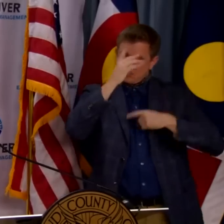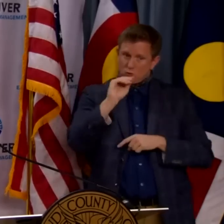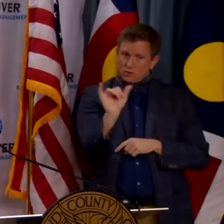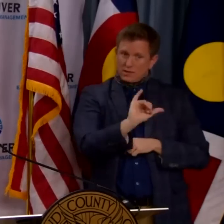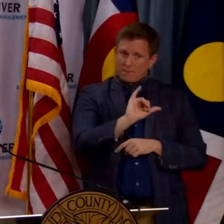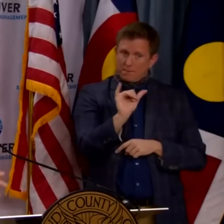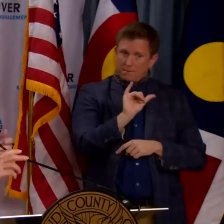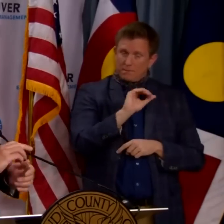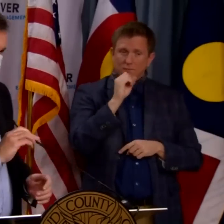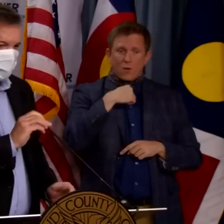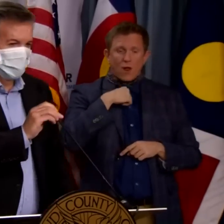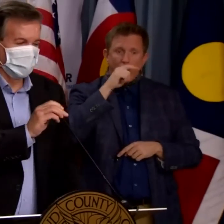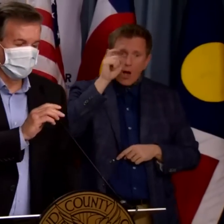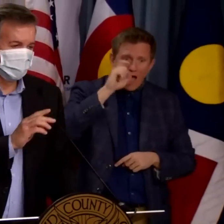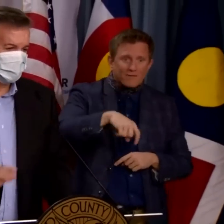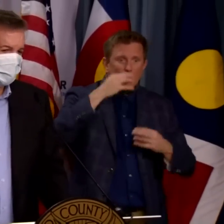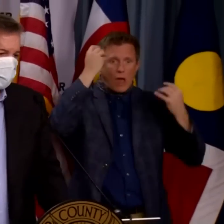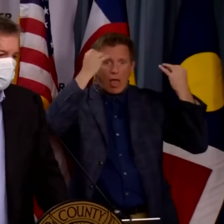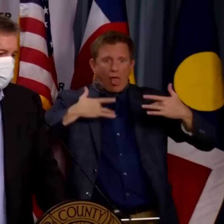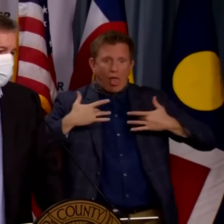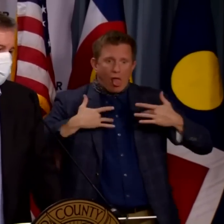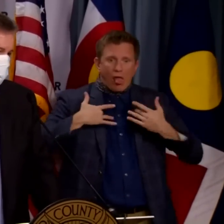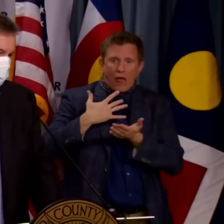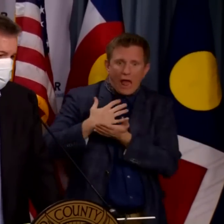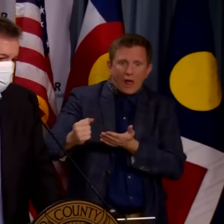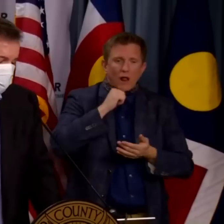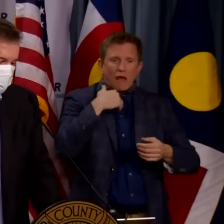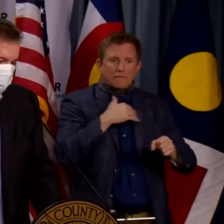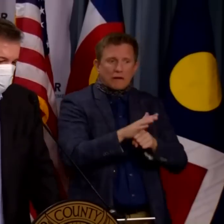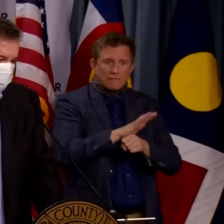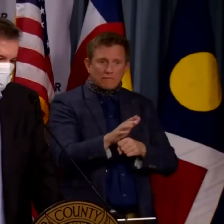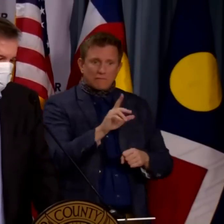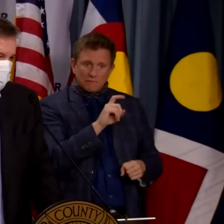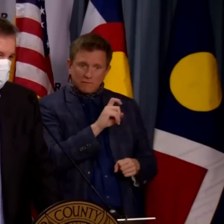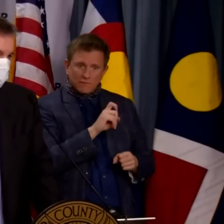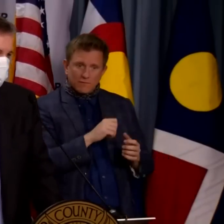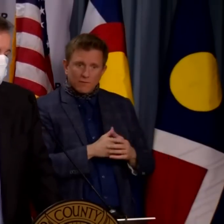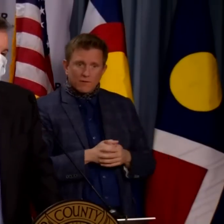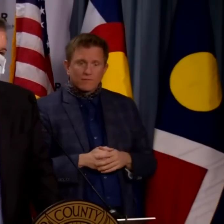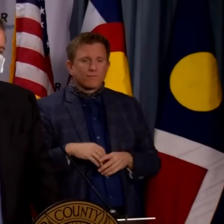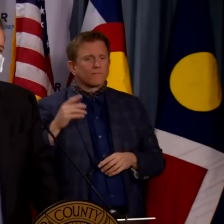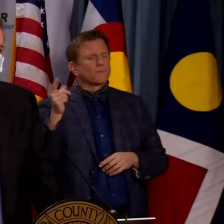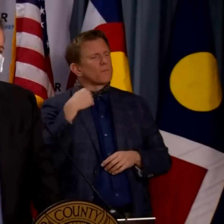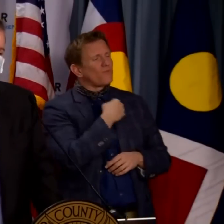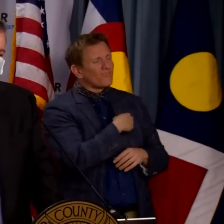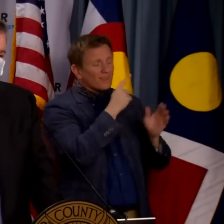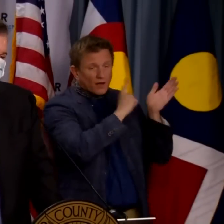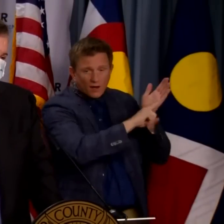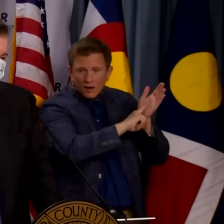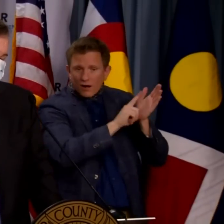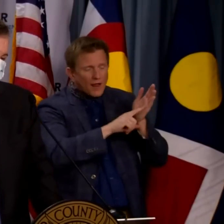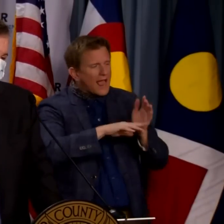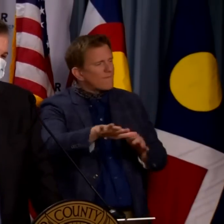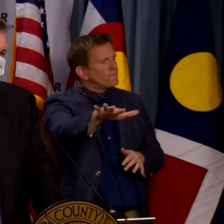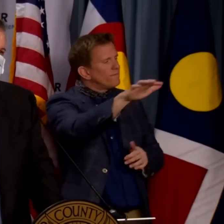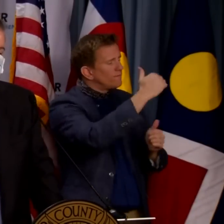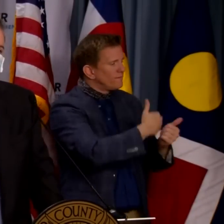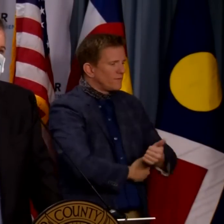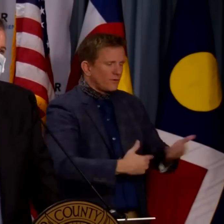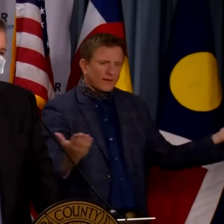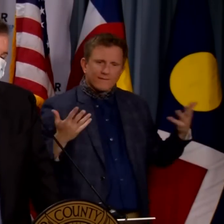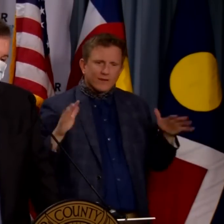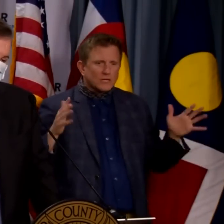that National Jewish Health in Denver has come up with its own test so that it's not reliant on the supplies and therefore isn't affected by the supply